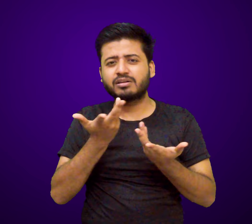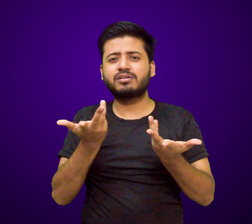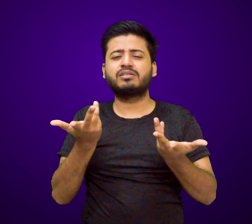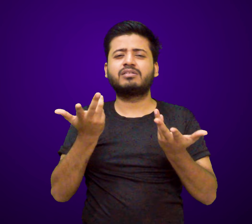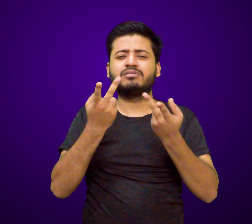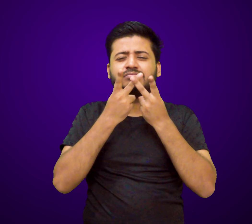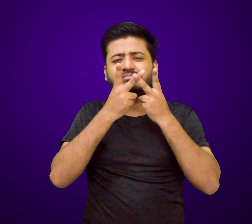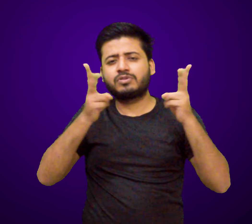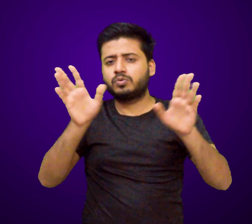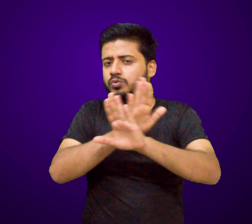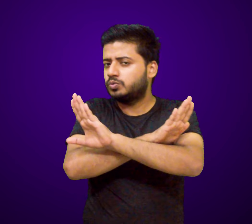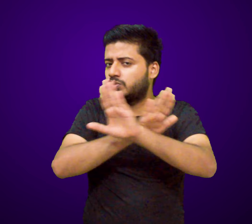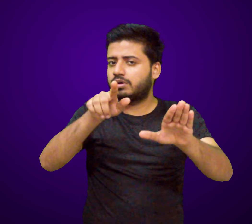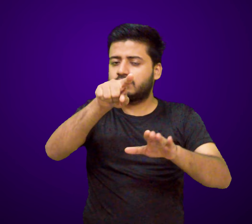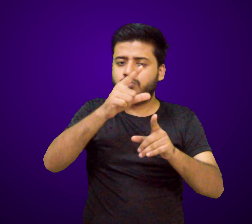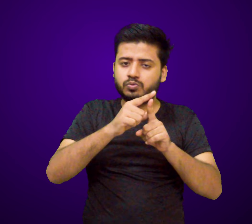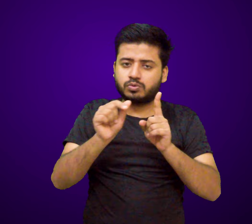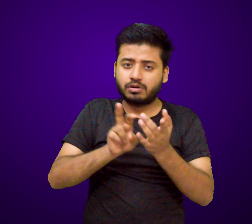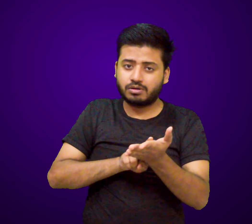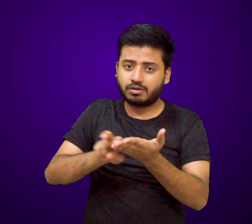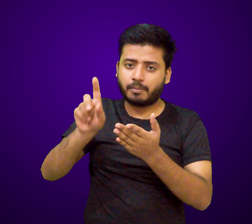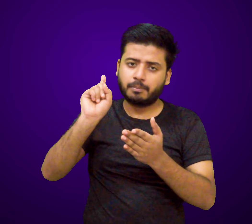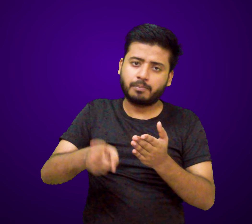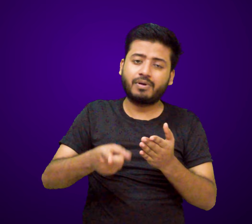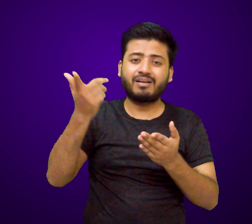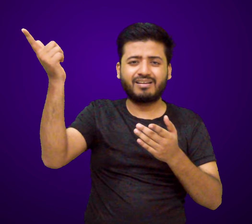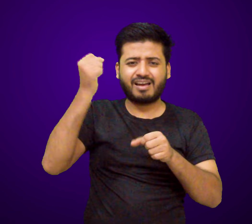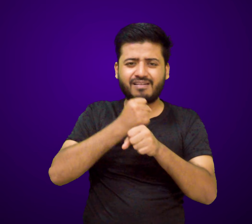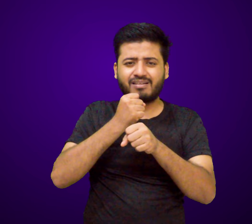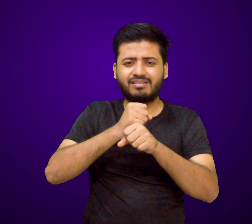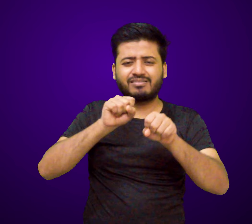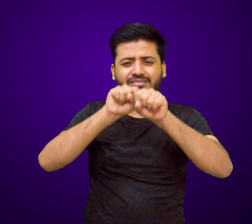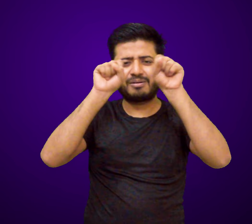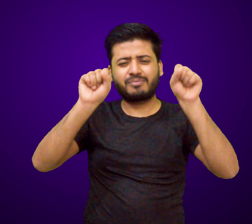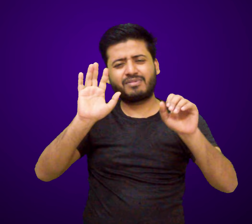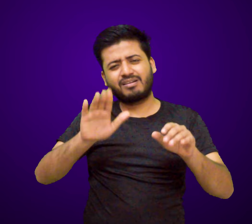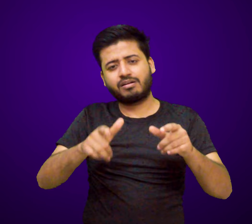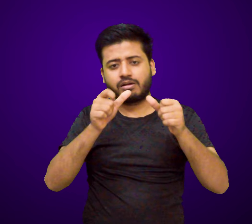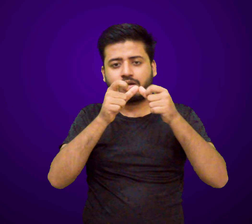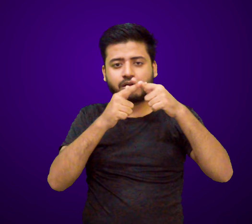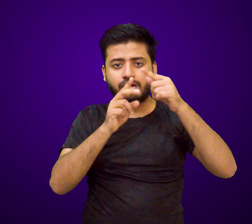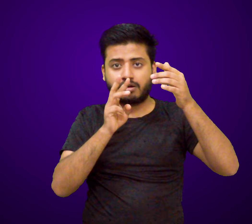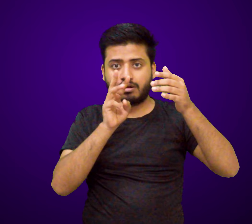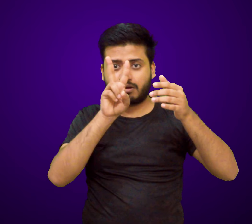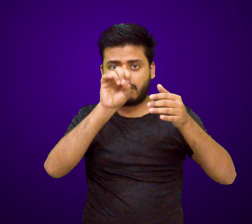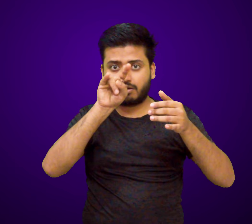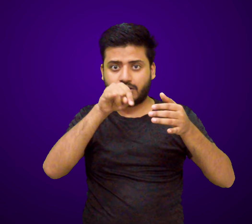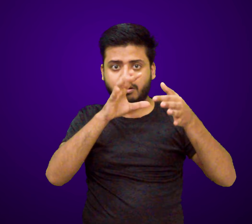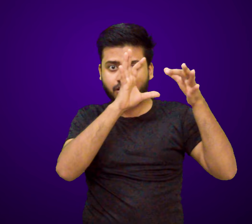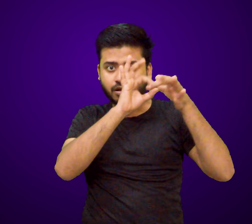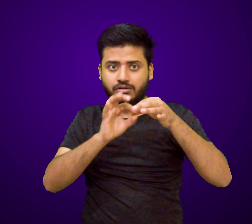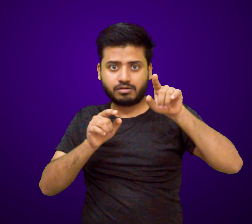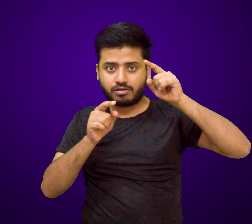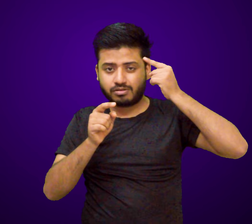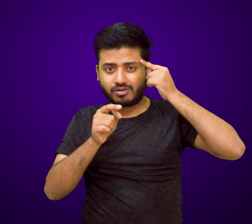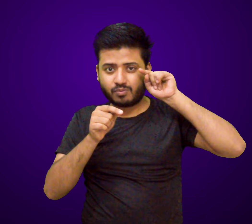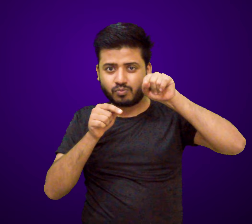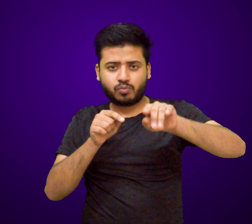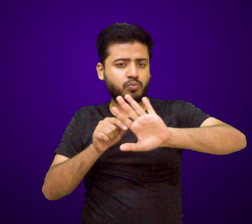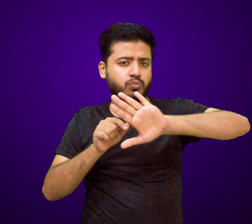deductions under Section 80U and 80DD. Possible partial or full exemptions on property tax, depending on local